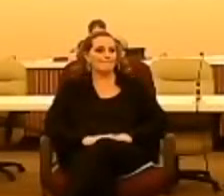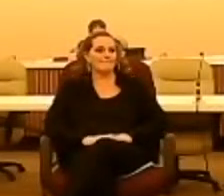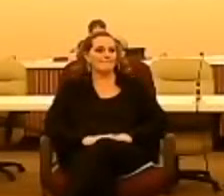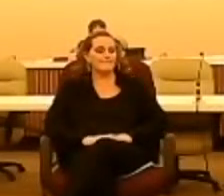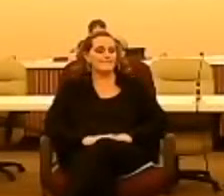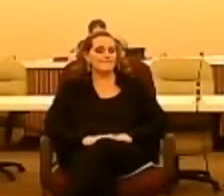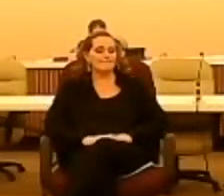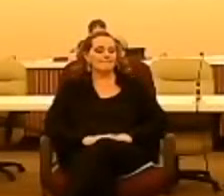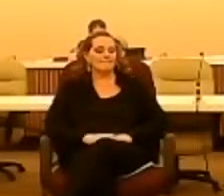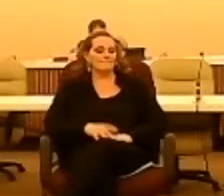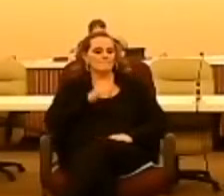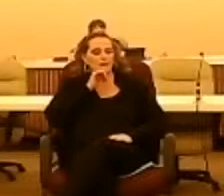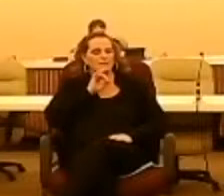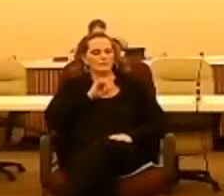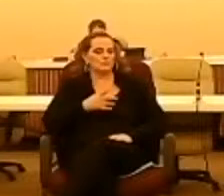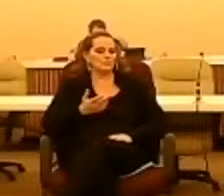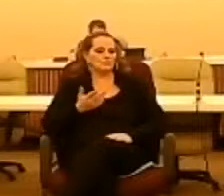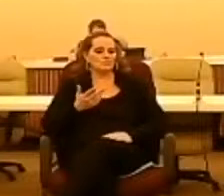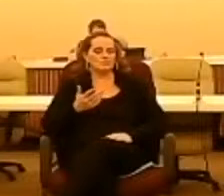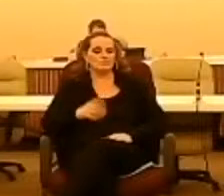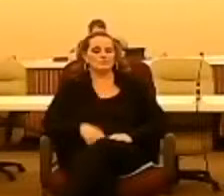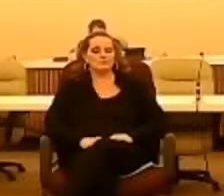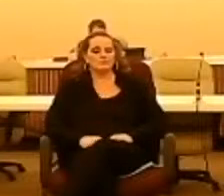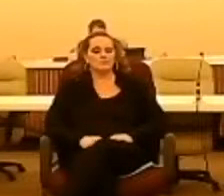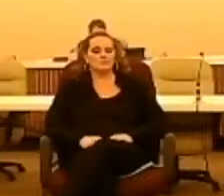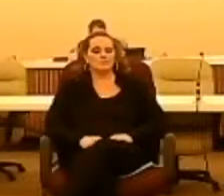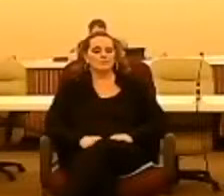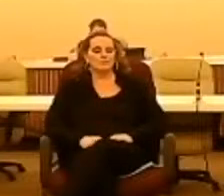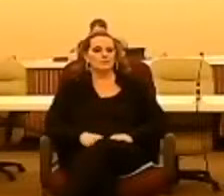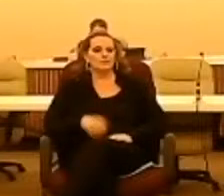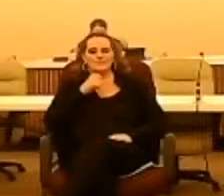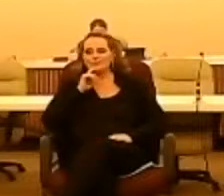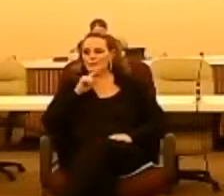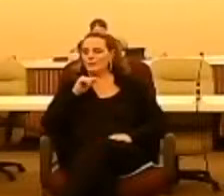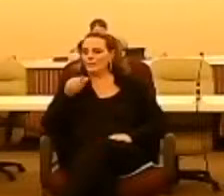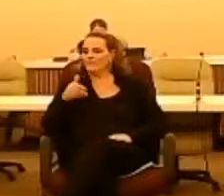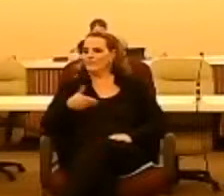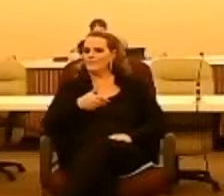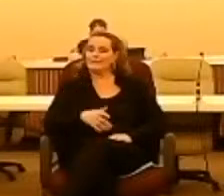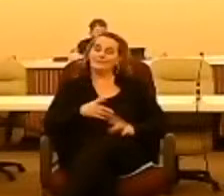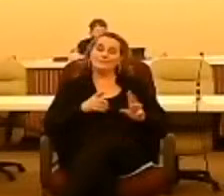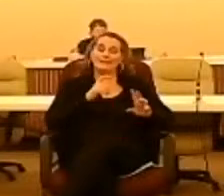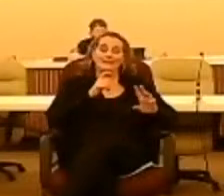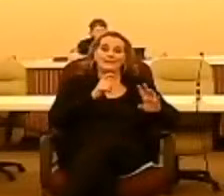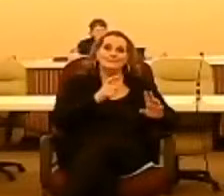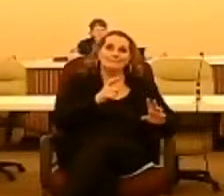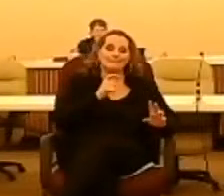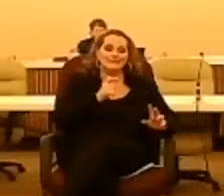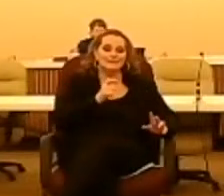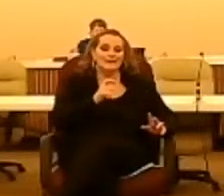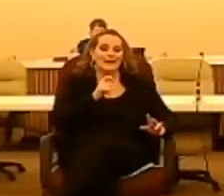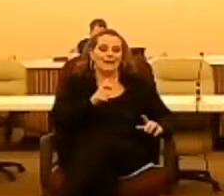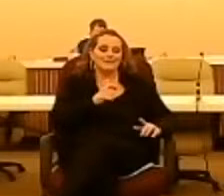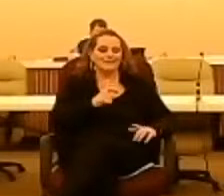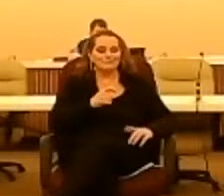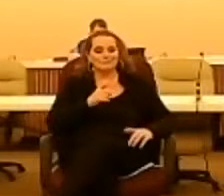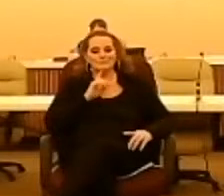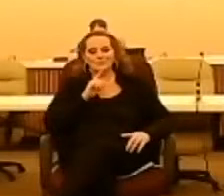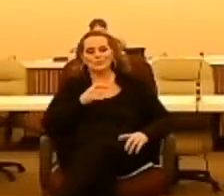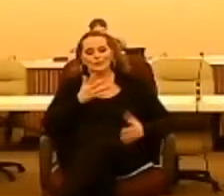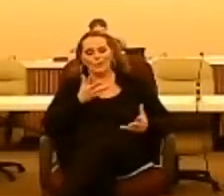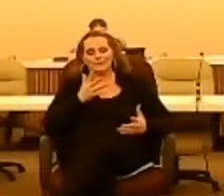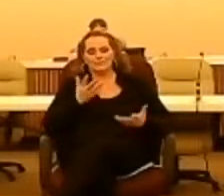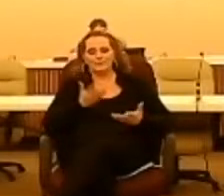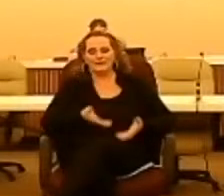I don't know that we necessarily invited, not that we didn't invite him, but I don't know that he felt the need to be here since, again, it